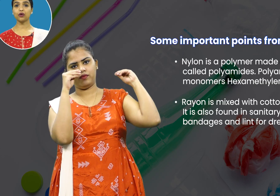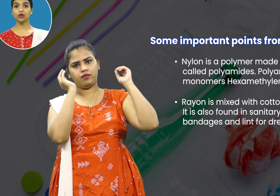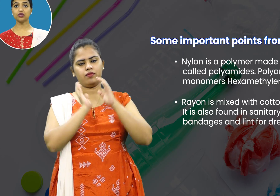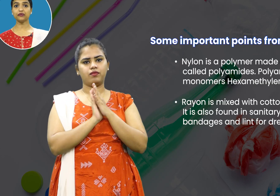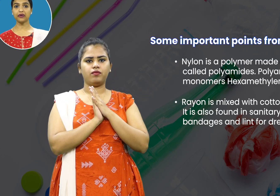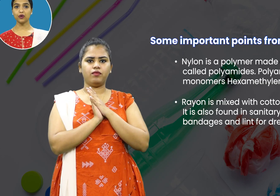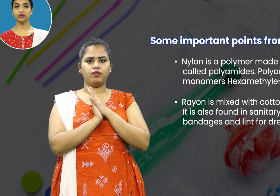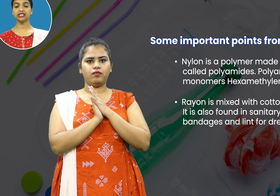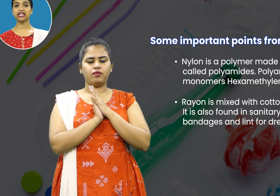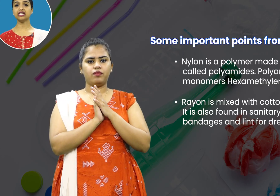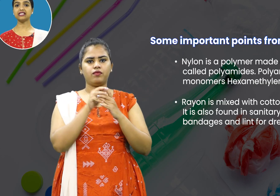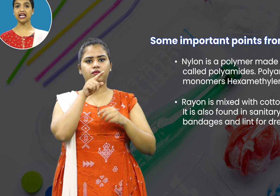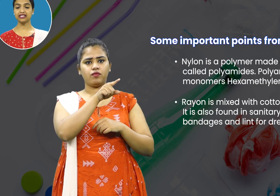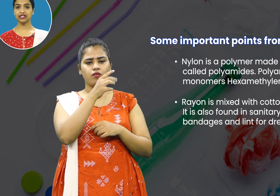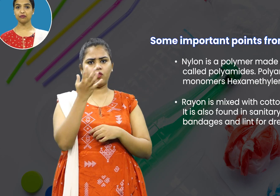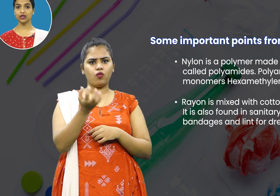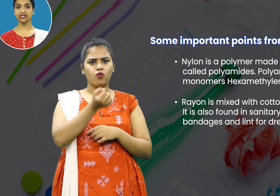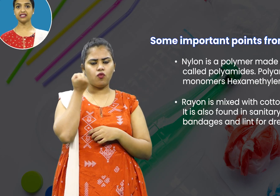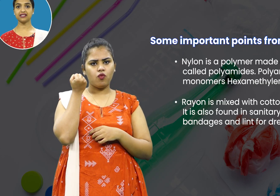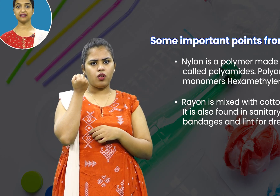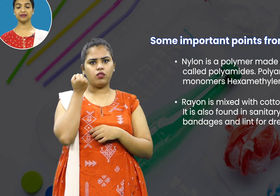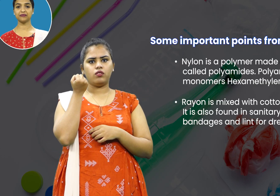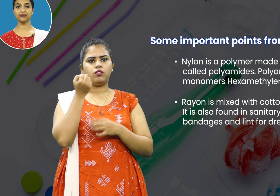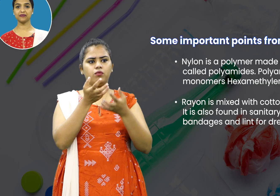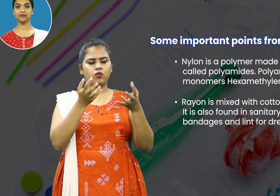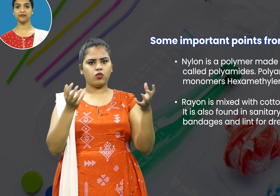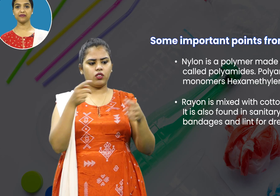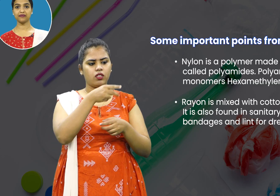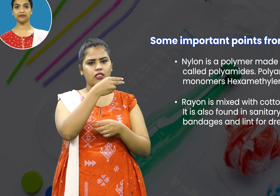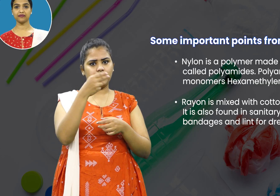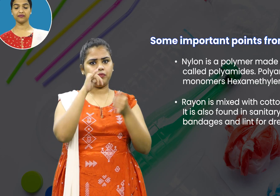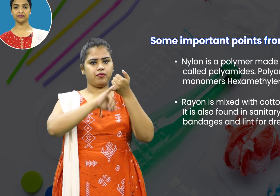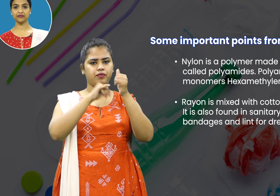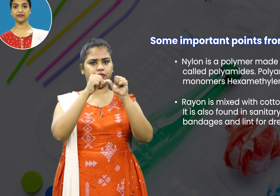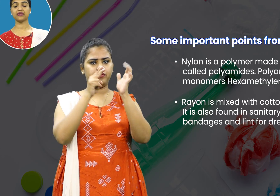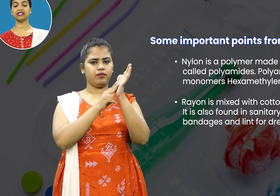It is also found in sanitary products,